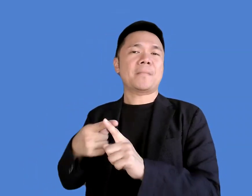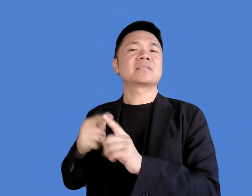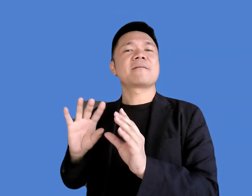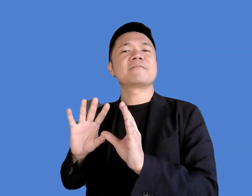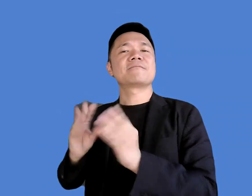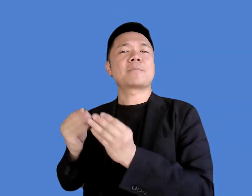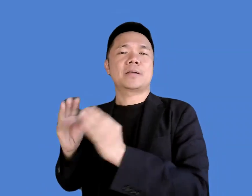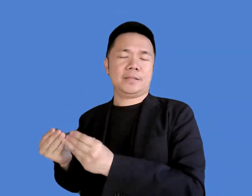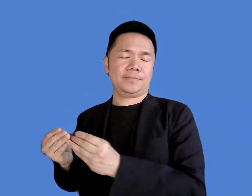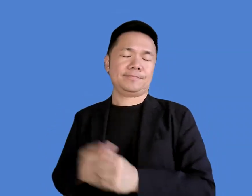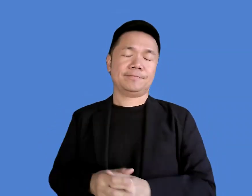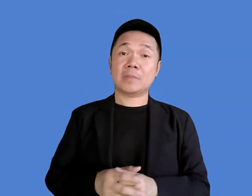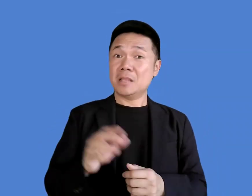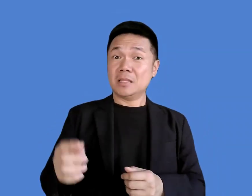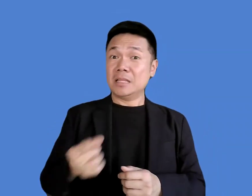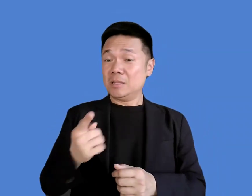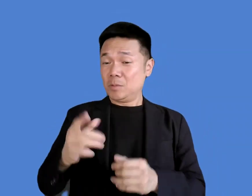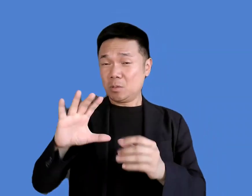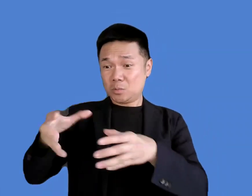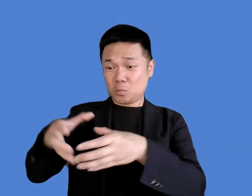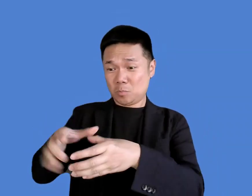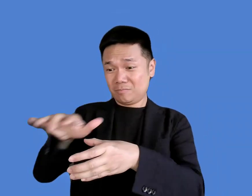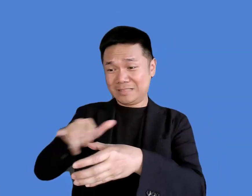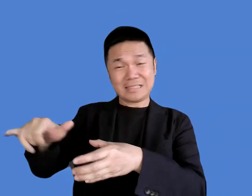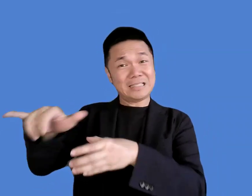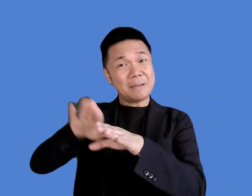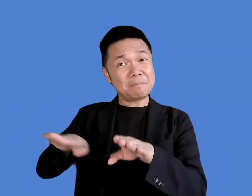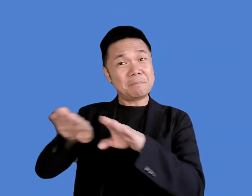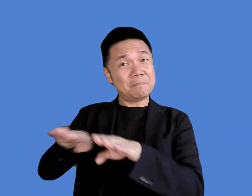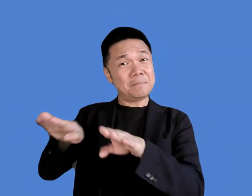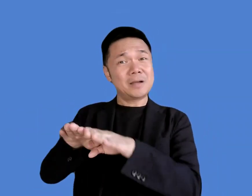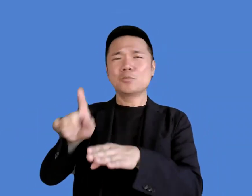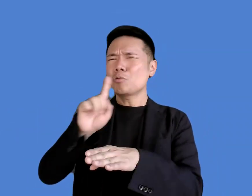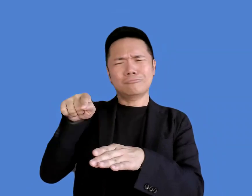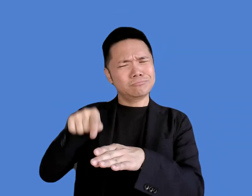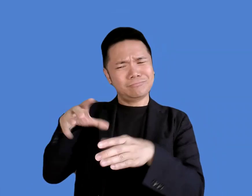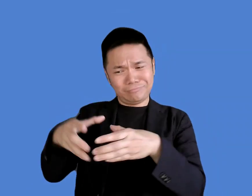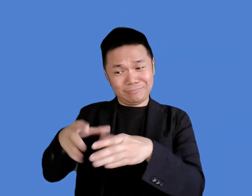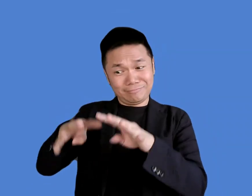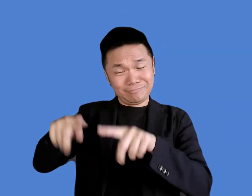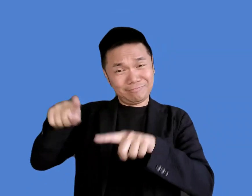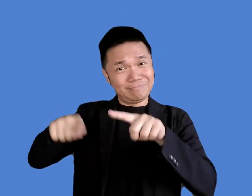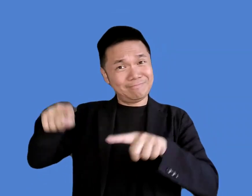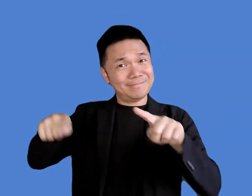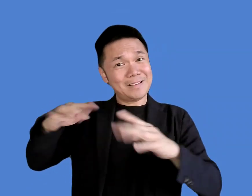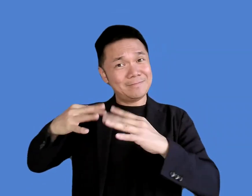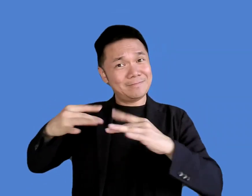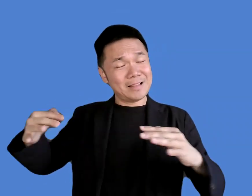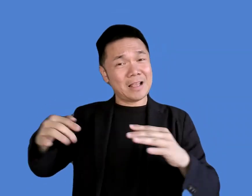a homogenous group, and it represents enormous diversity in size, sector, and mission. More than